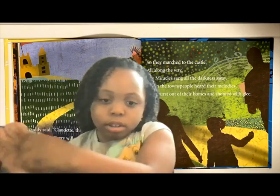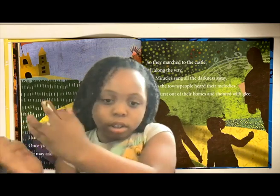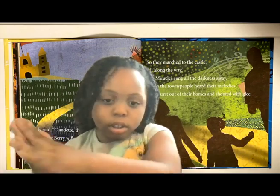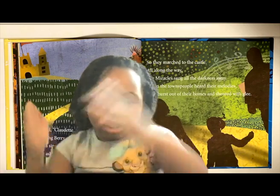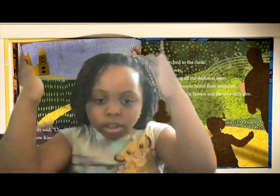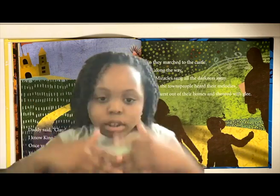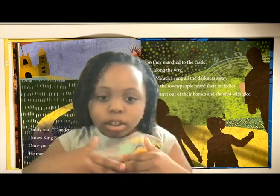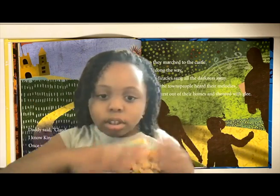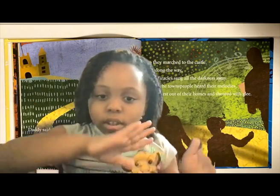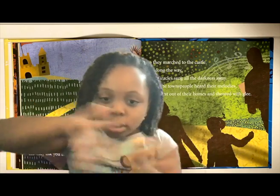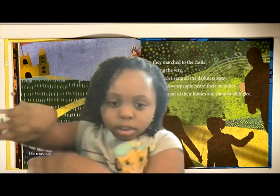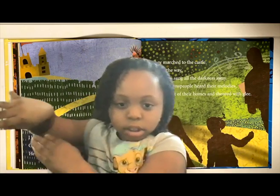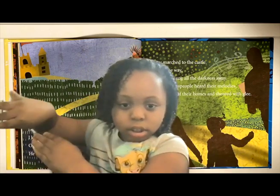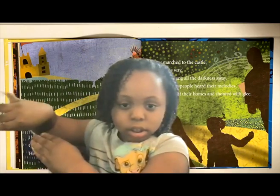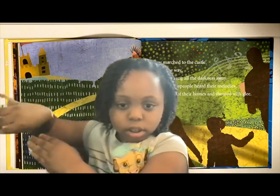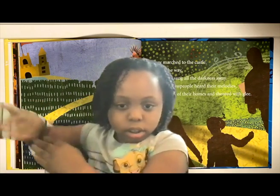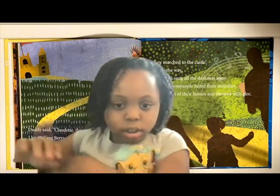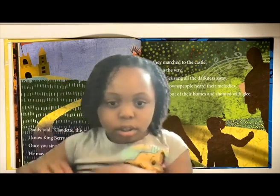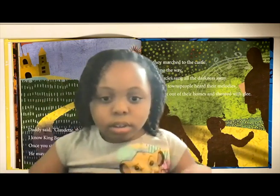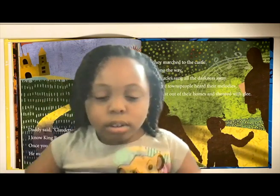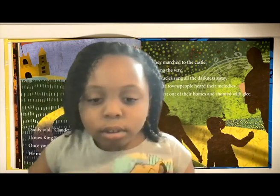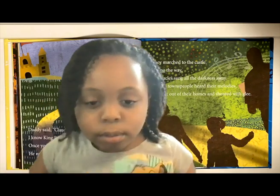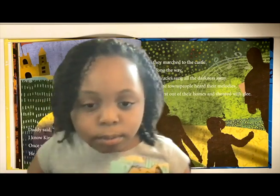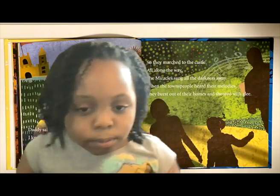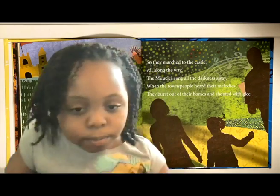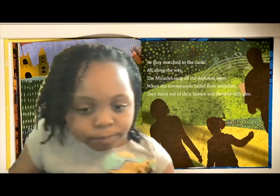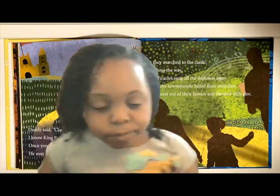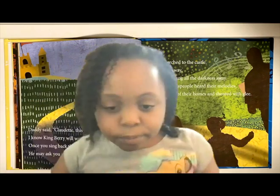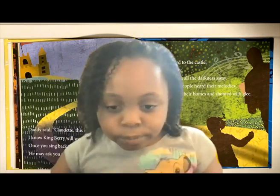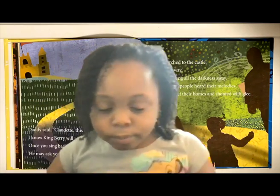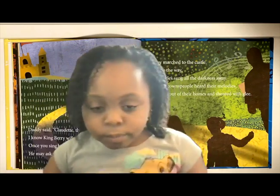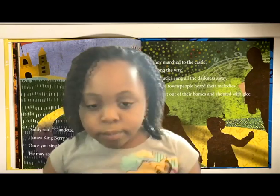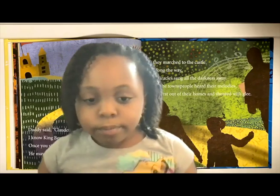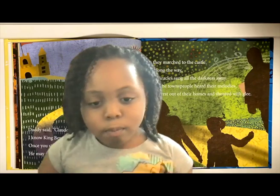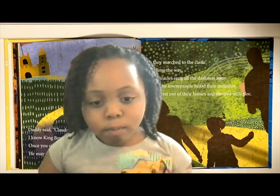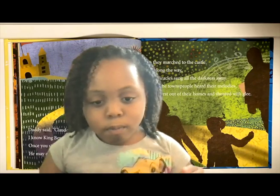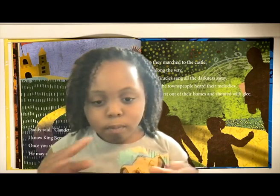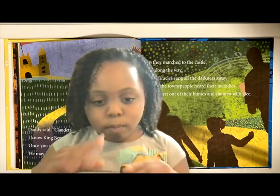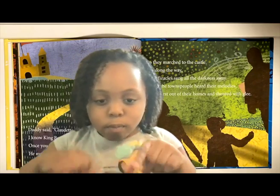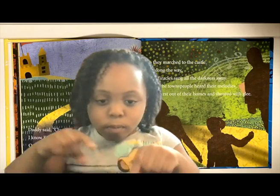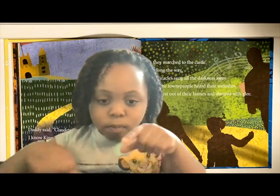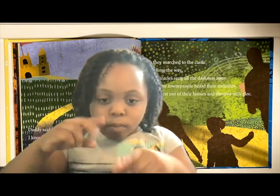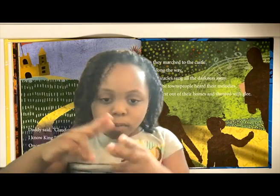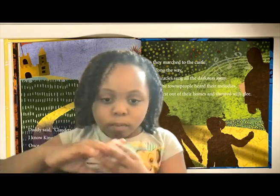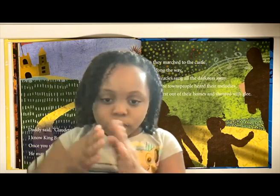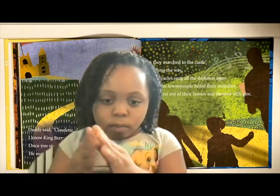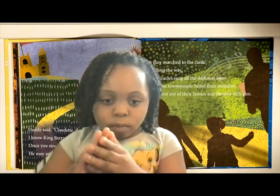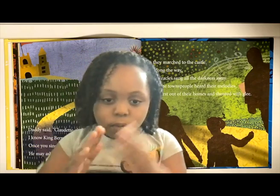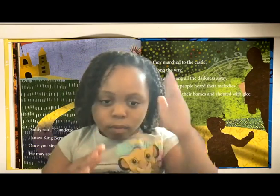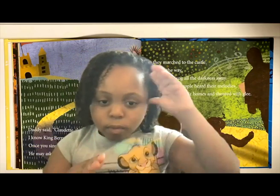and shouted with glee. Daddy said, "Claudette, this is a marvelous thing. I know King Barry will want to hear